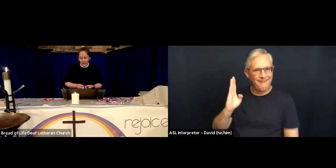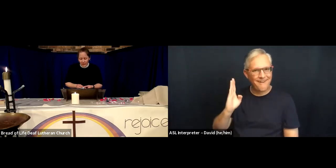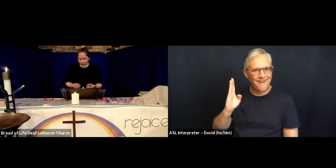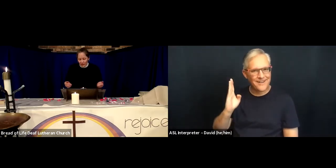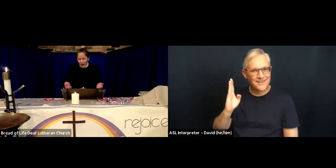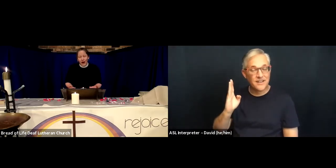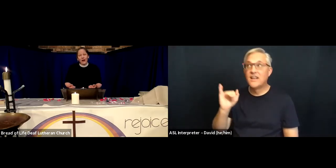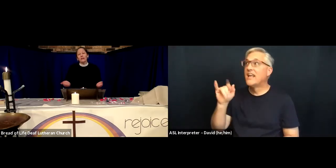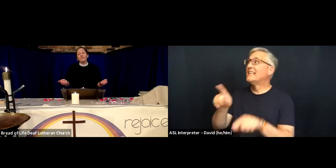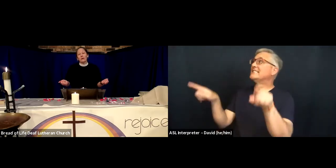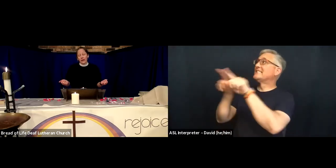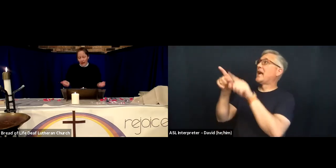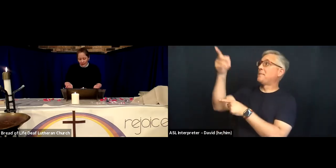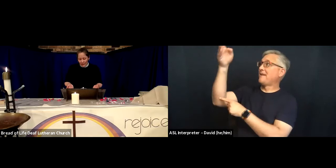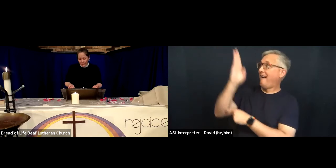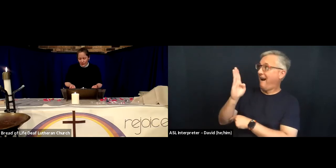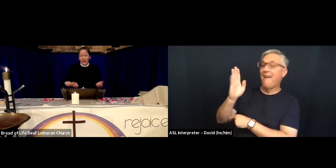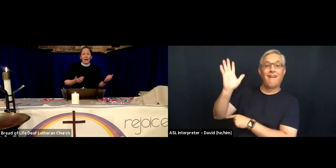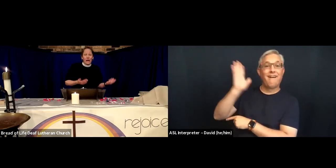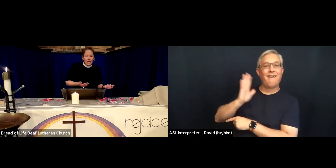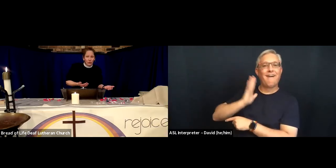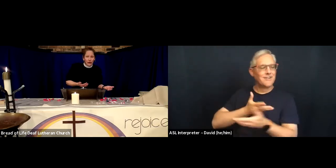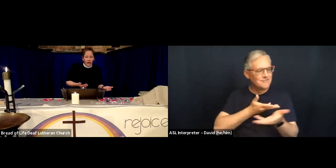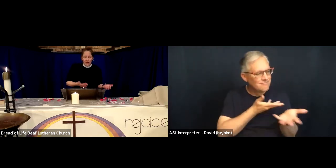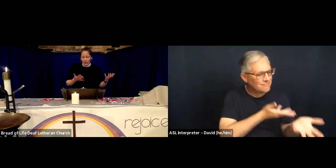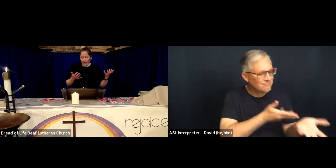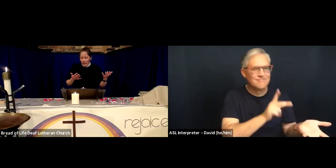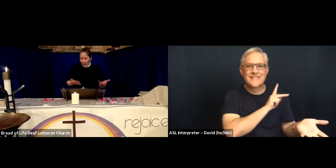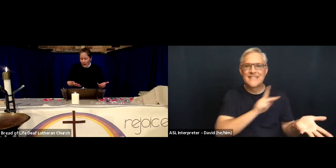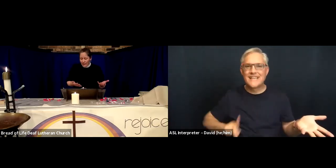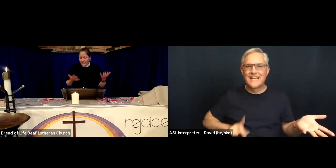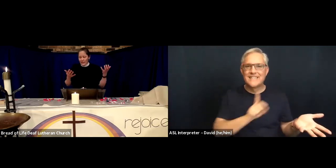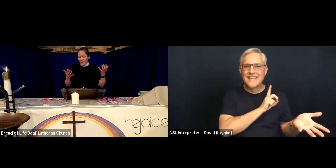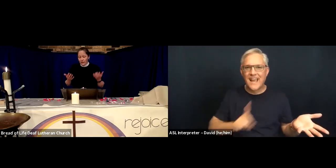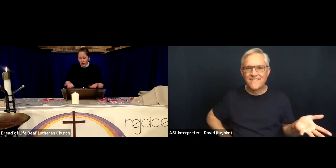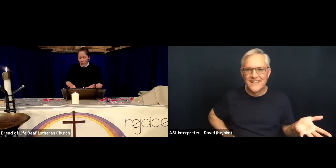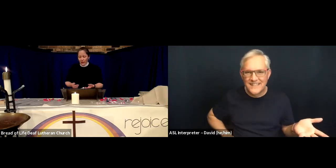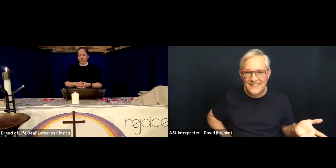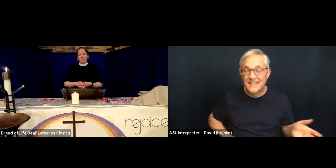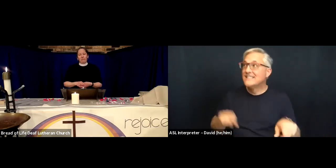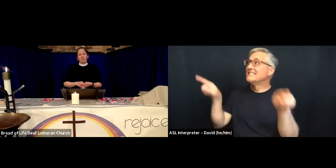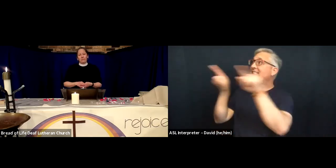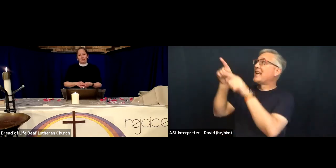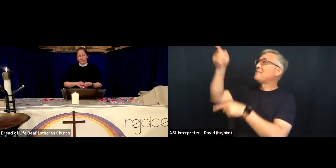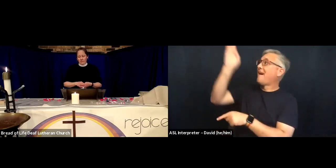You are trusting the God of our ancestors, Abraham and Isaac and Jacob.